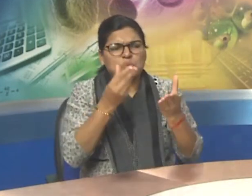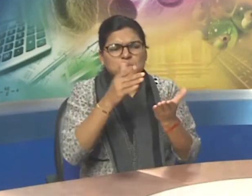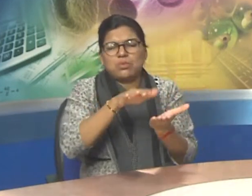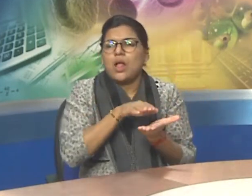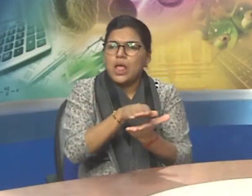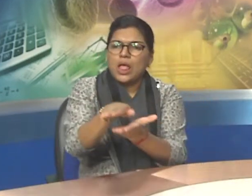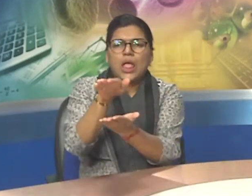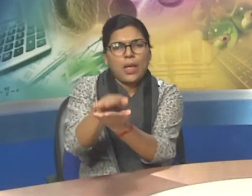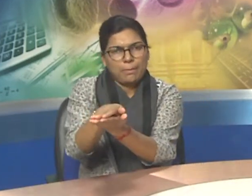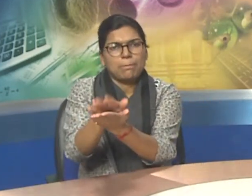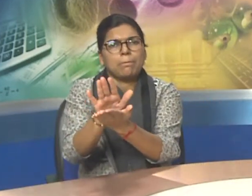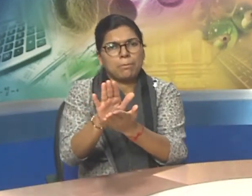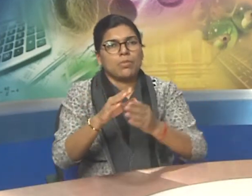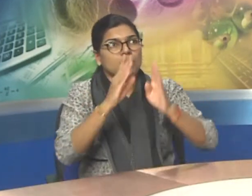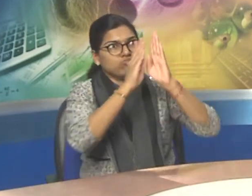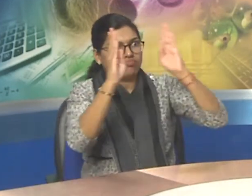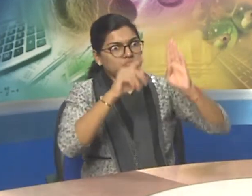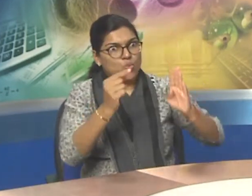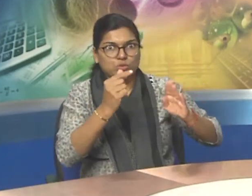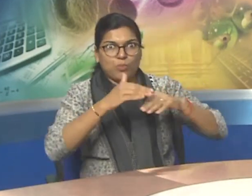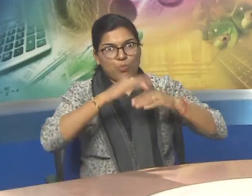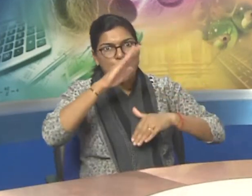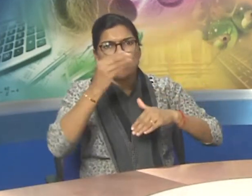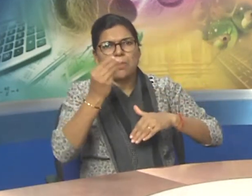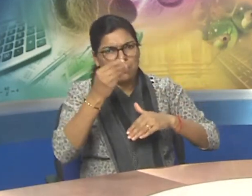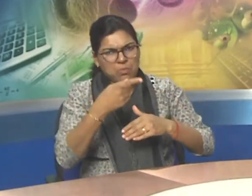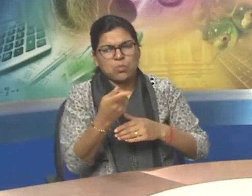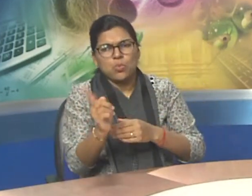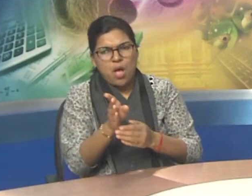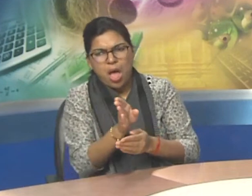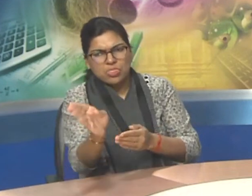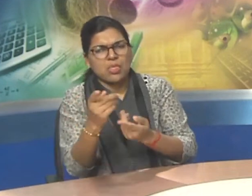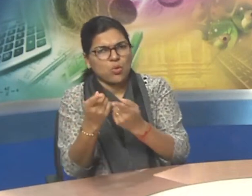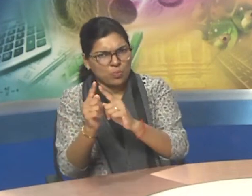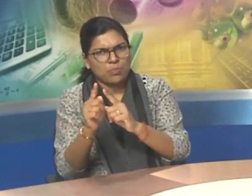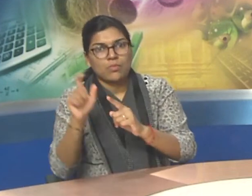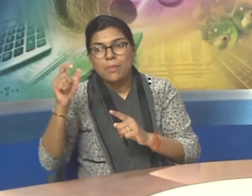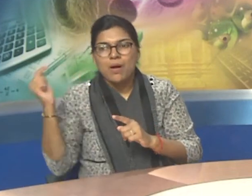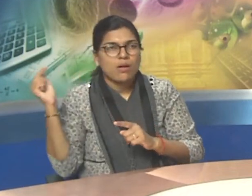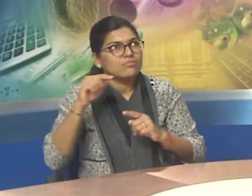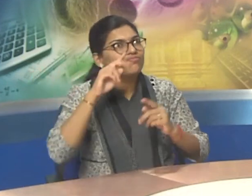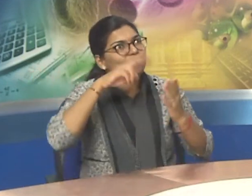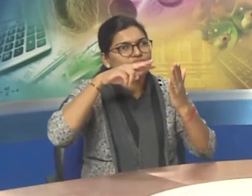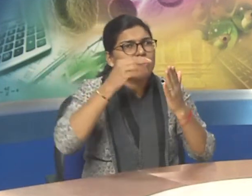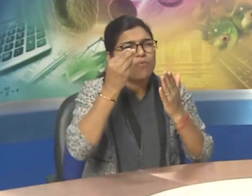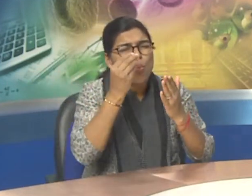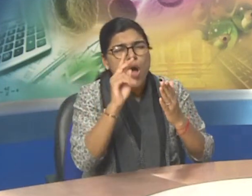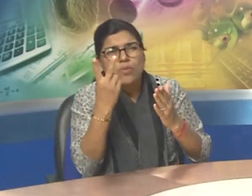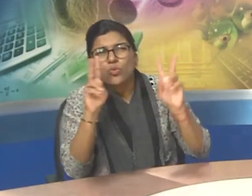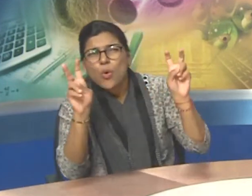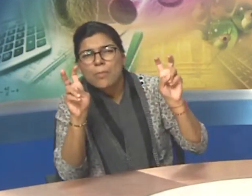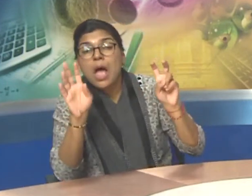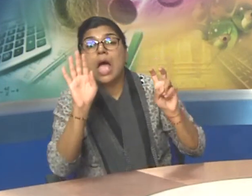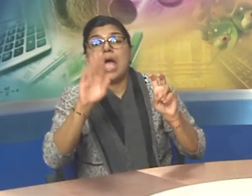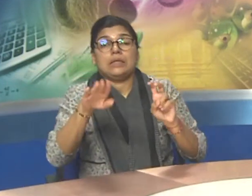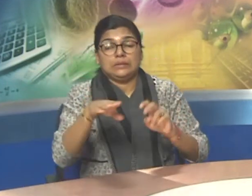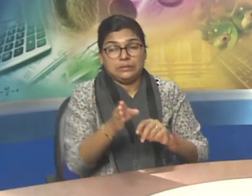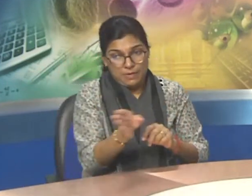number, which is stack room guides. This is the next implication of the fourth law. it explains that